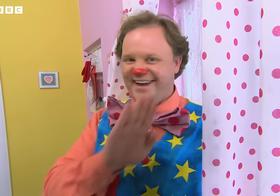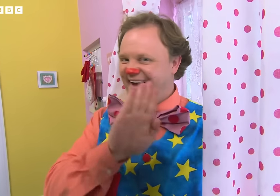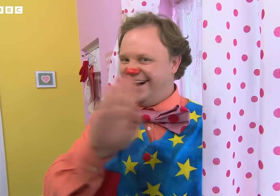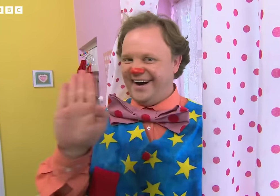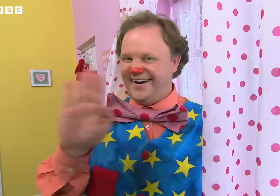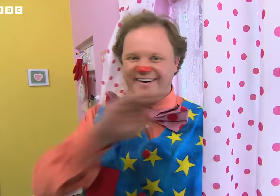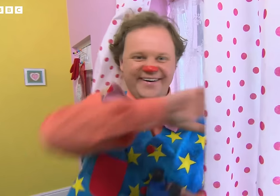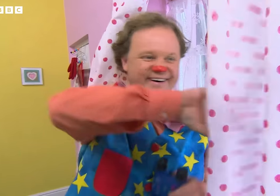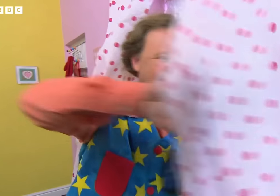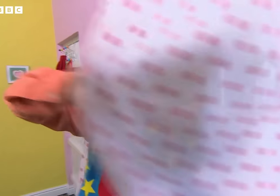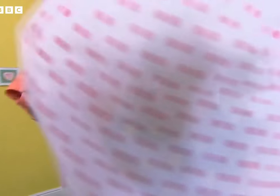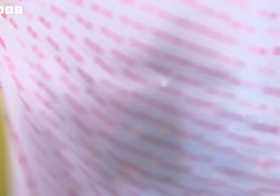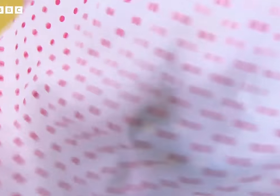No!